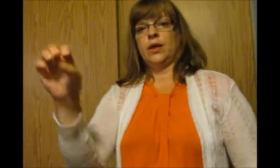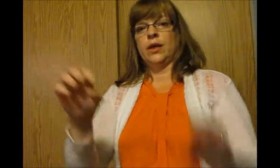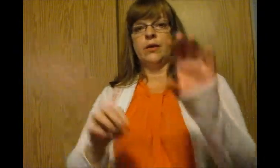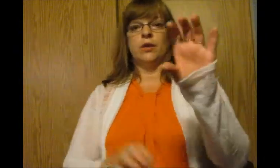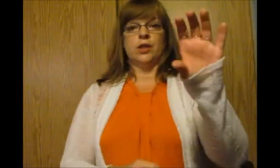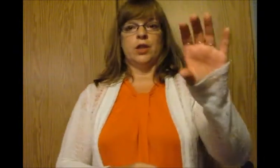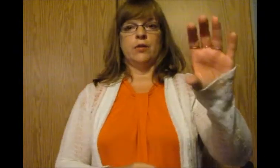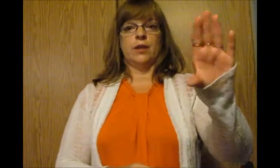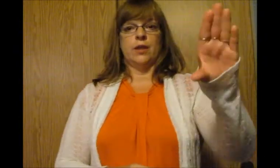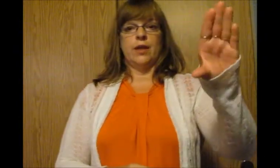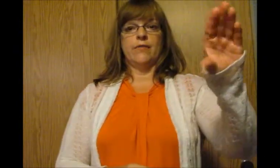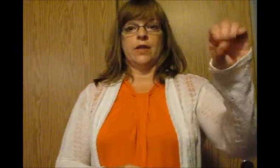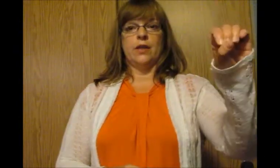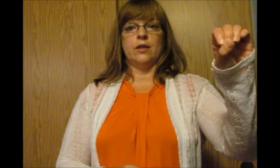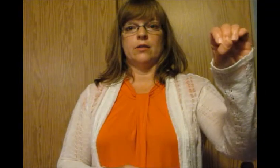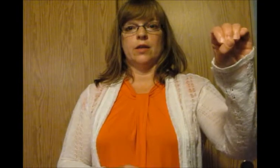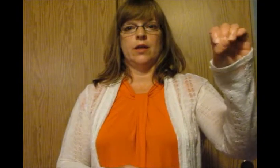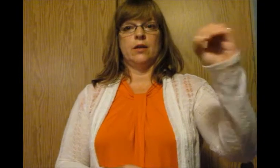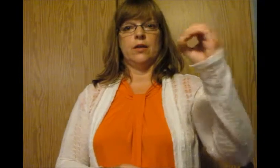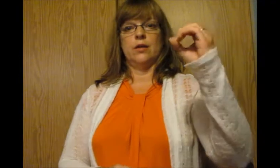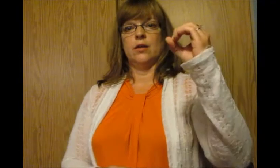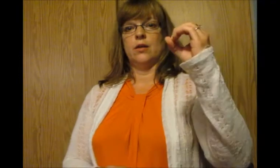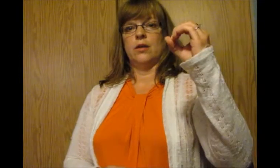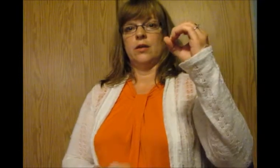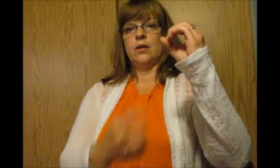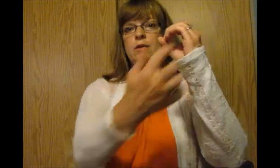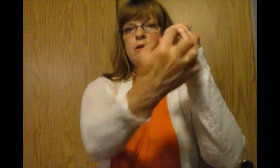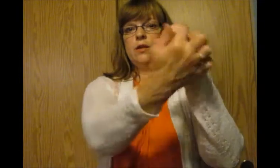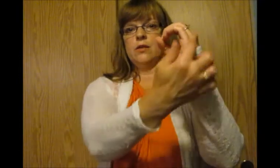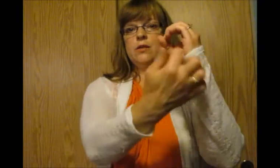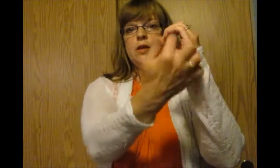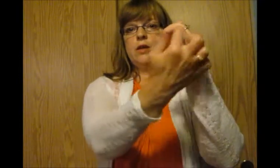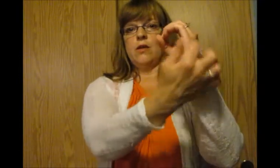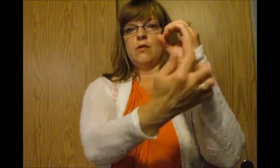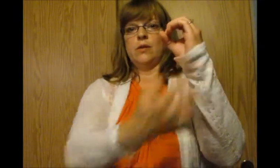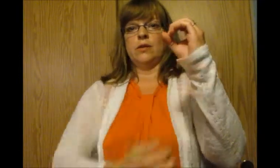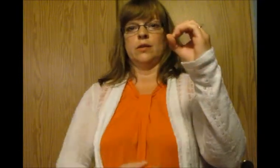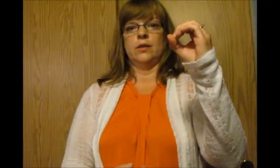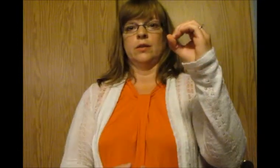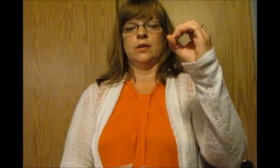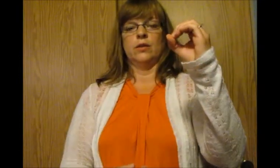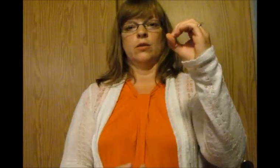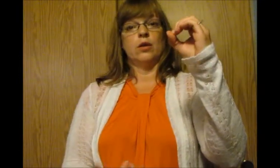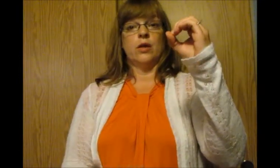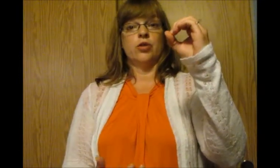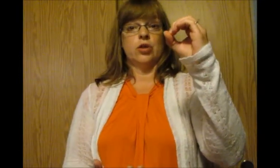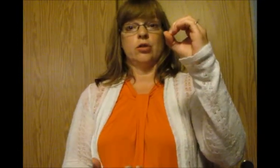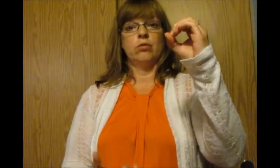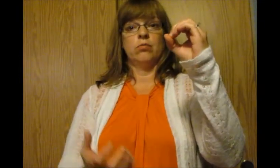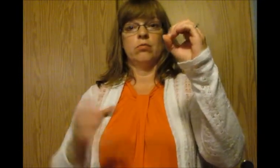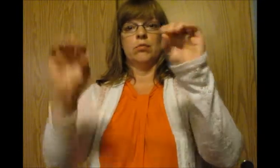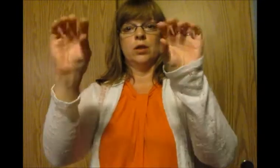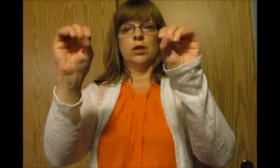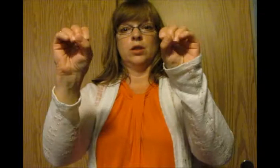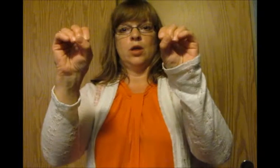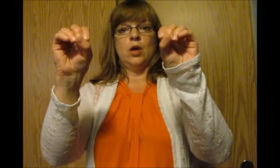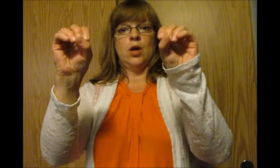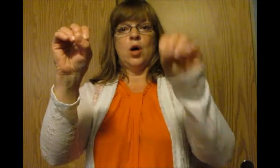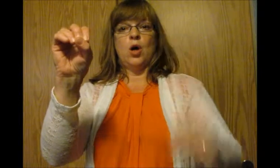And I want to show you what the left hand looks like. See, it looks like an O, or a circle.